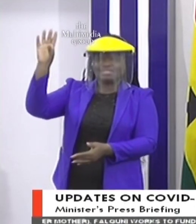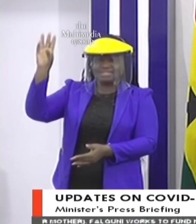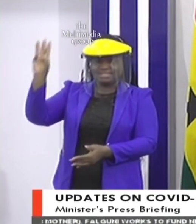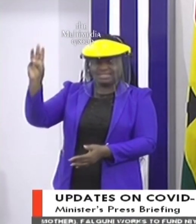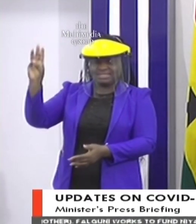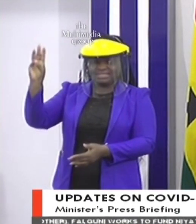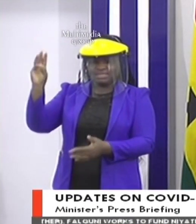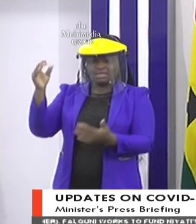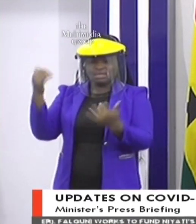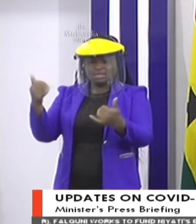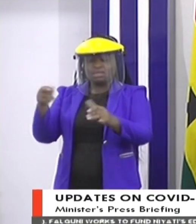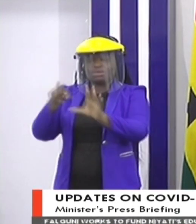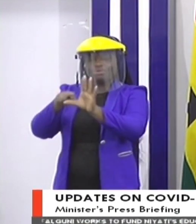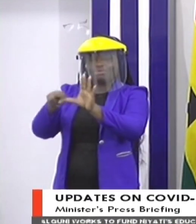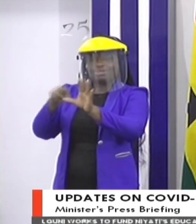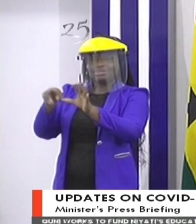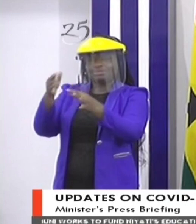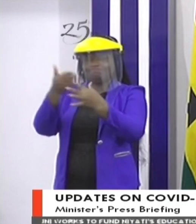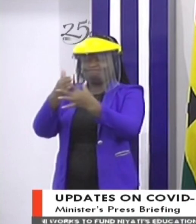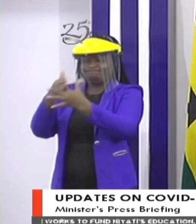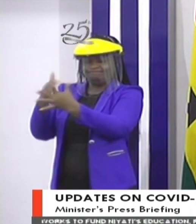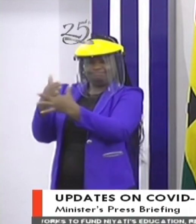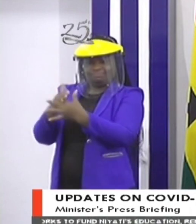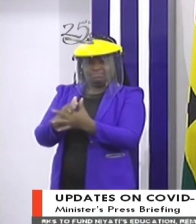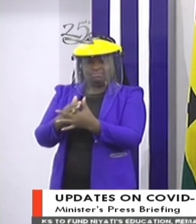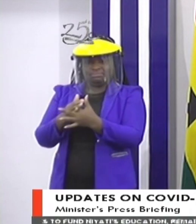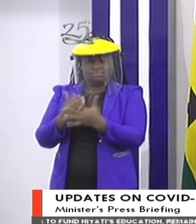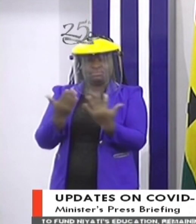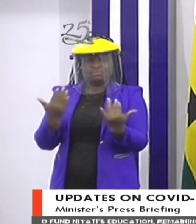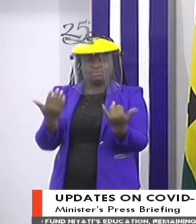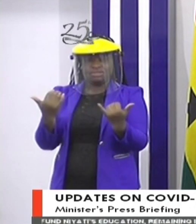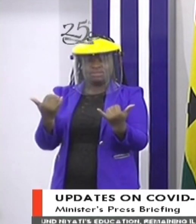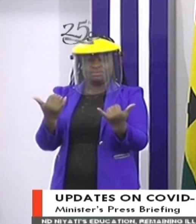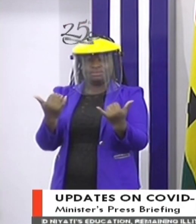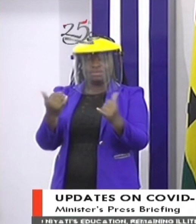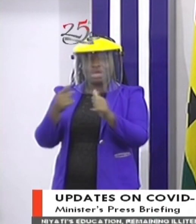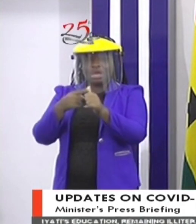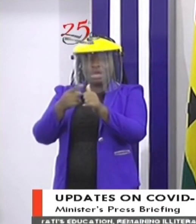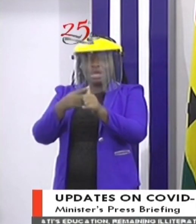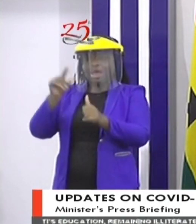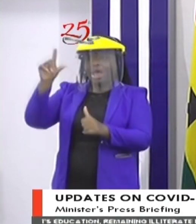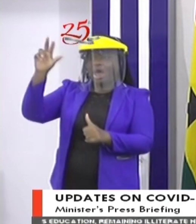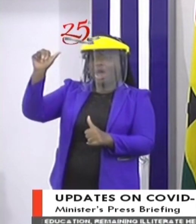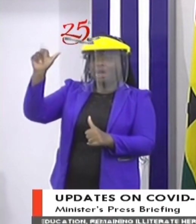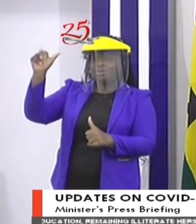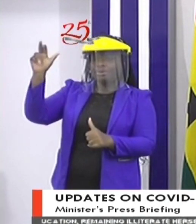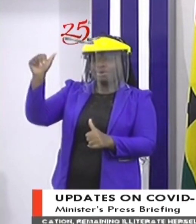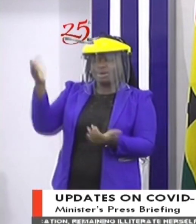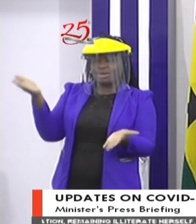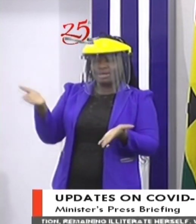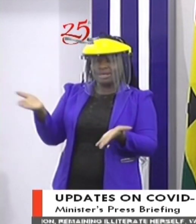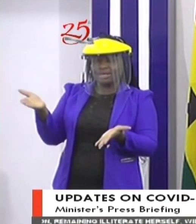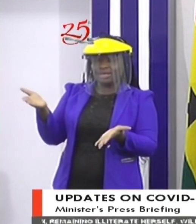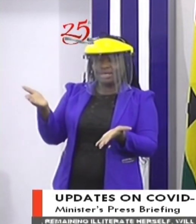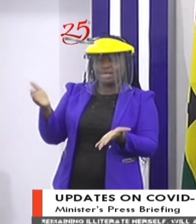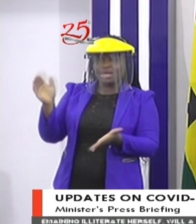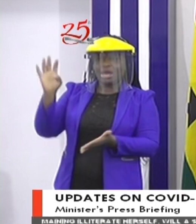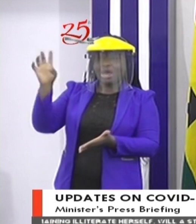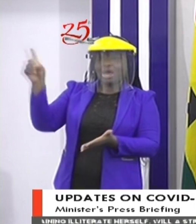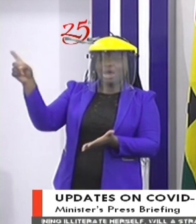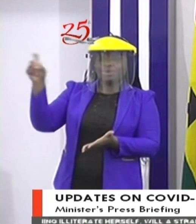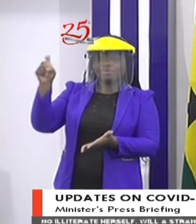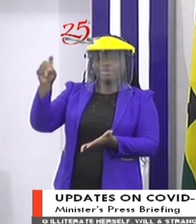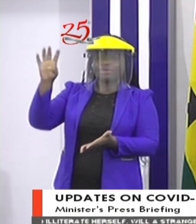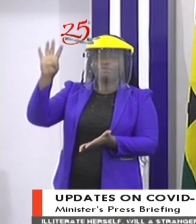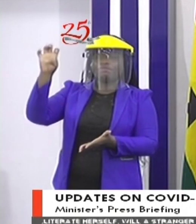The regional distribution is as follows. Greater Accra region reported 140